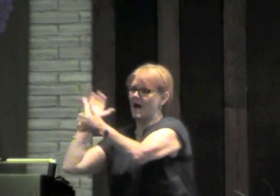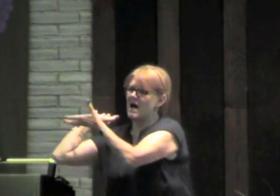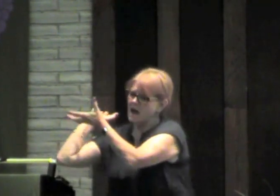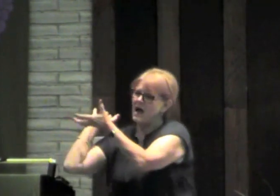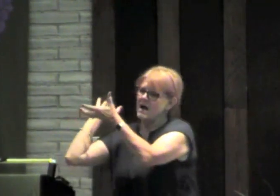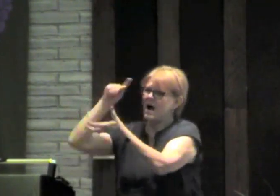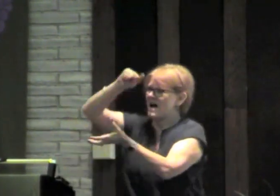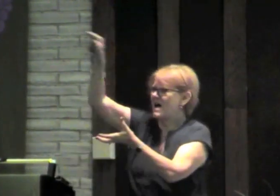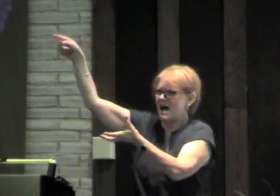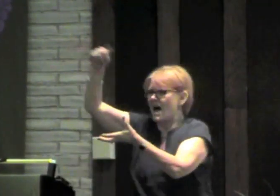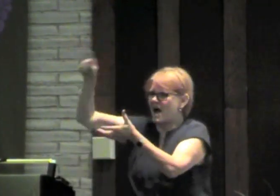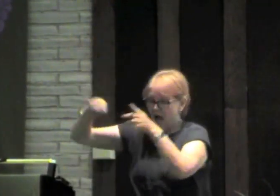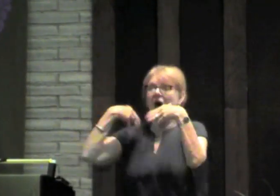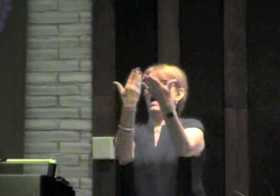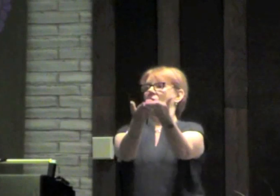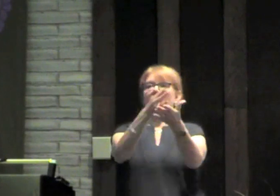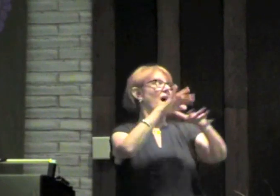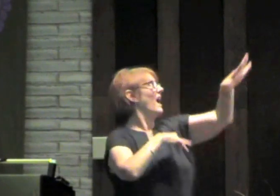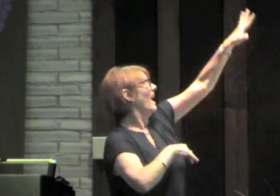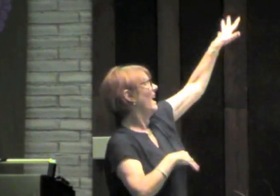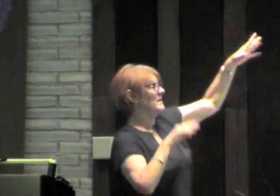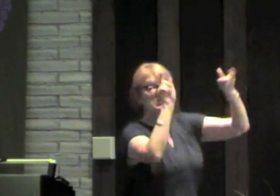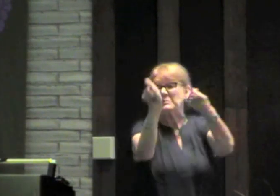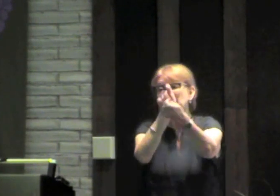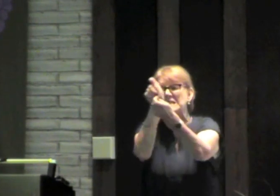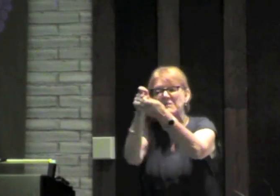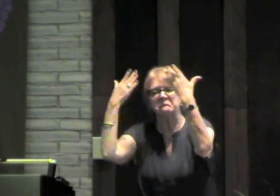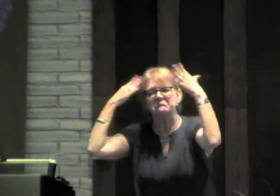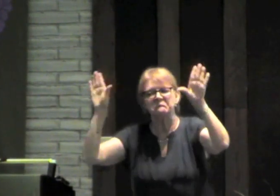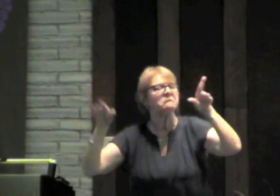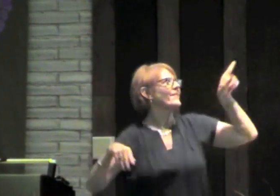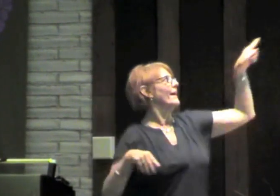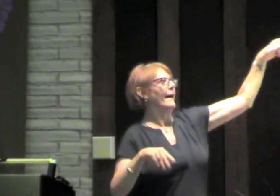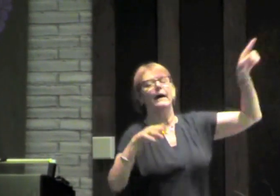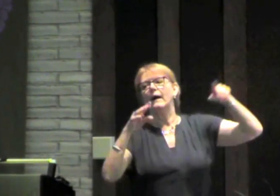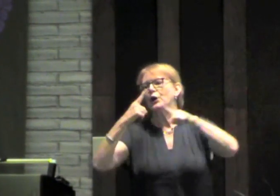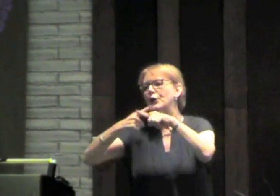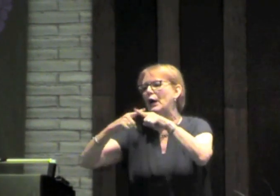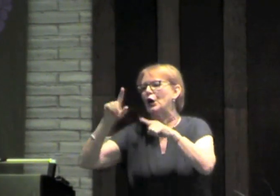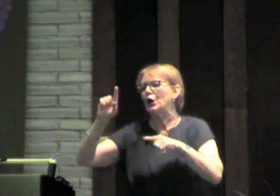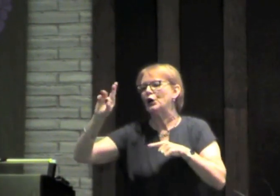this is where Jesus was crucified, where he had carried his cross all the way up. Now, we don't know if this was the exact place,